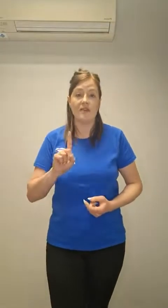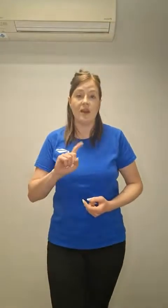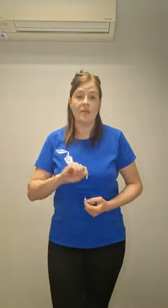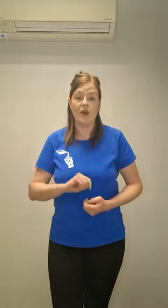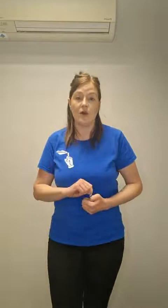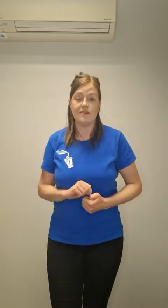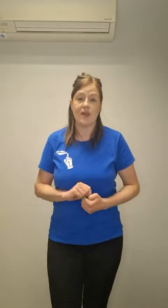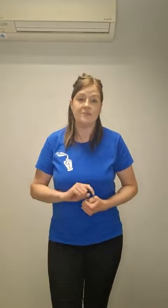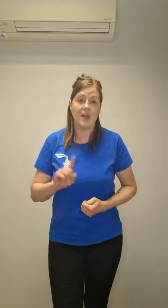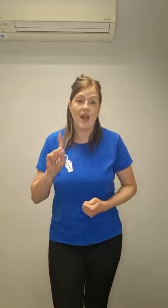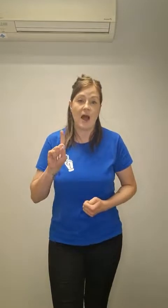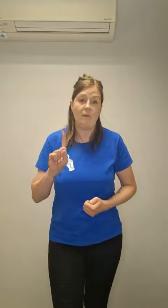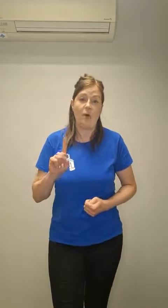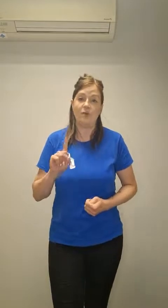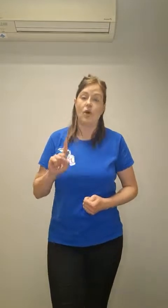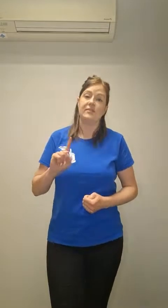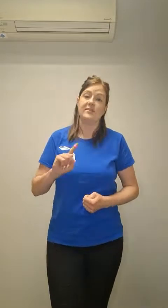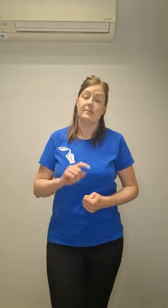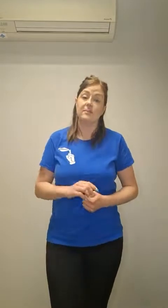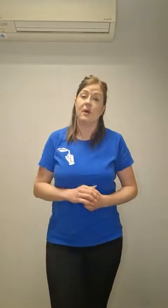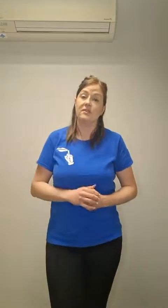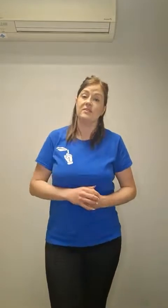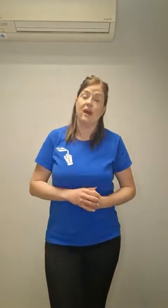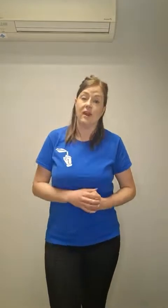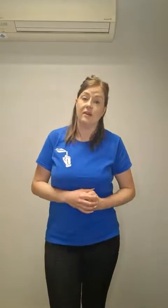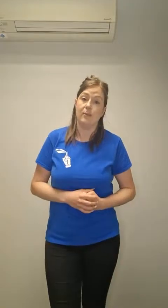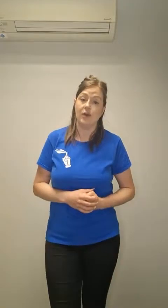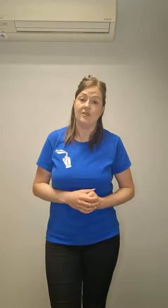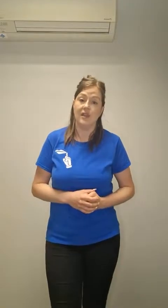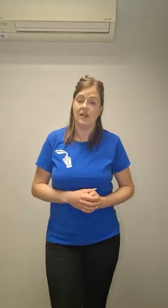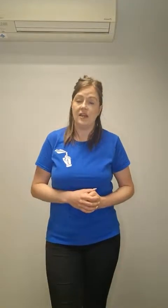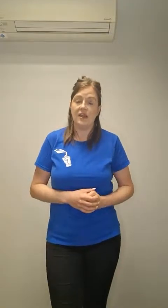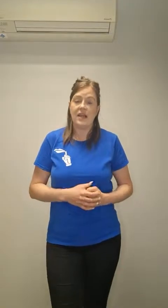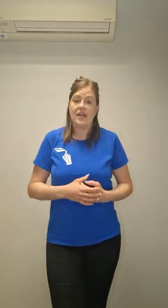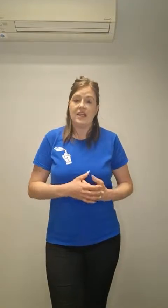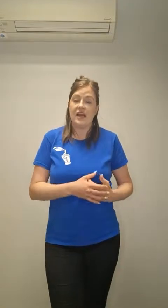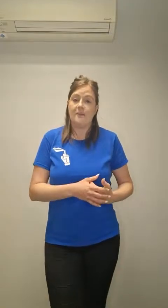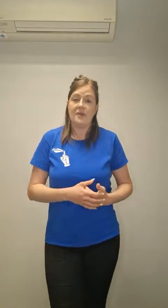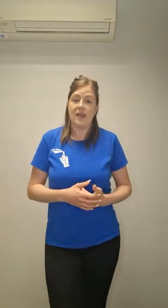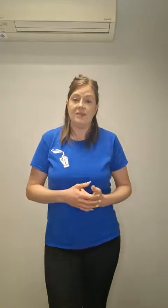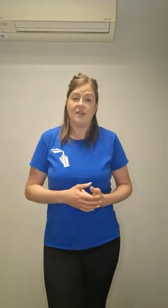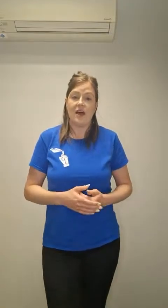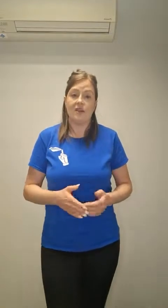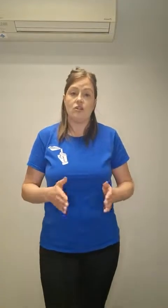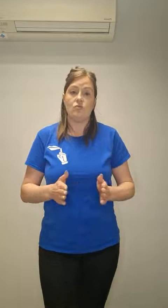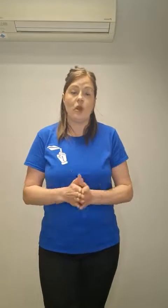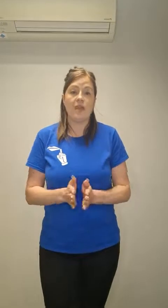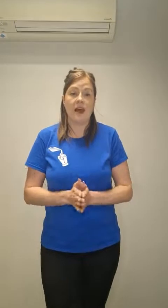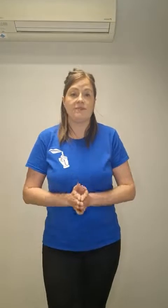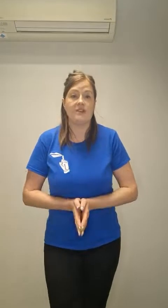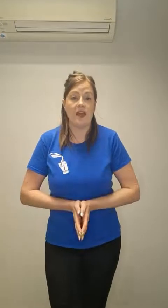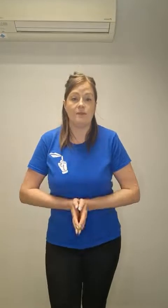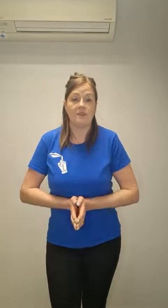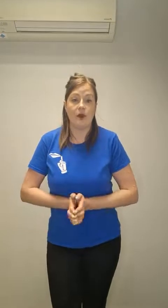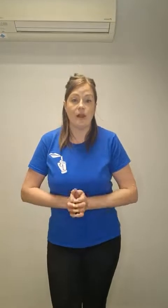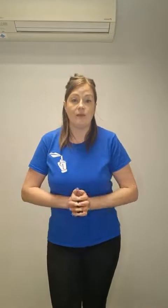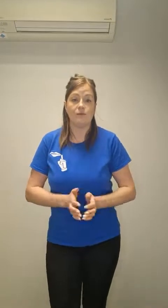per concept and one concept per sign policy. That means that you don't have the same sign